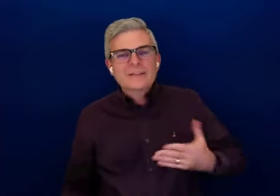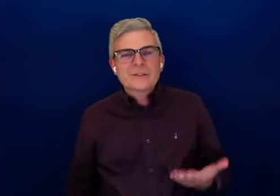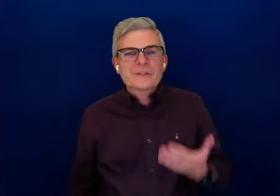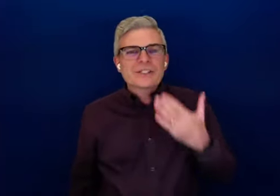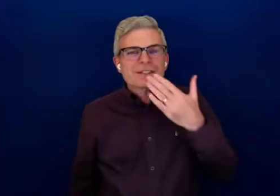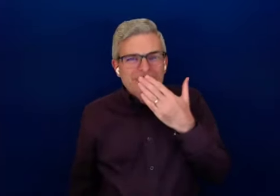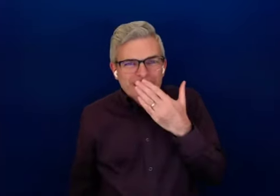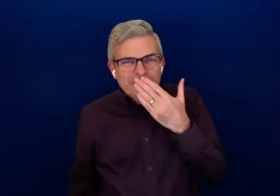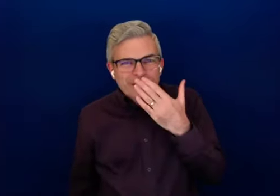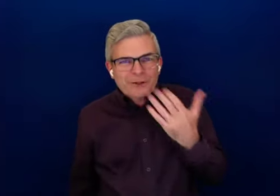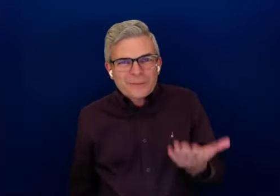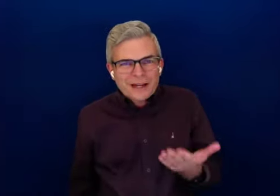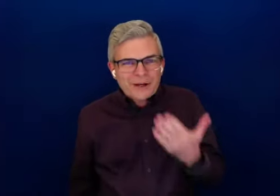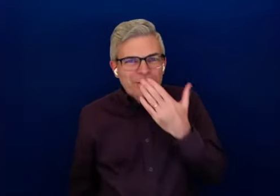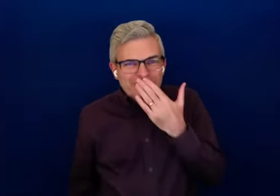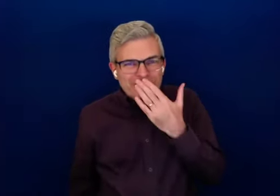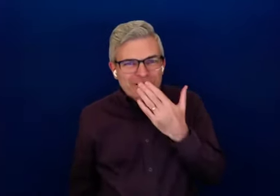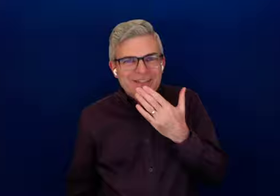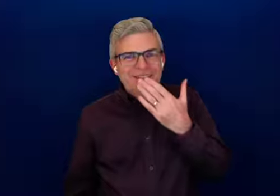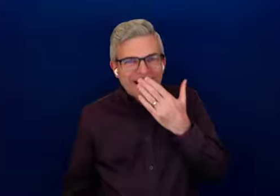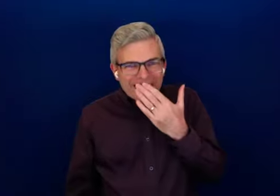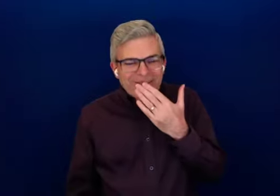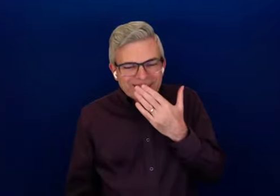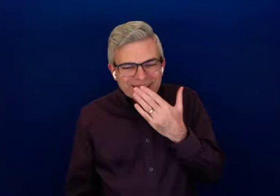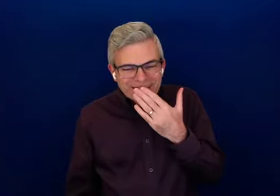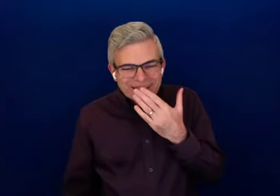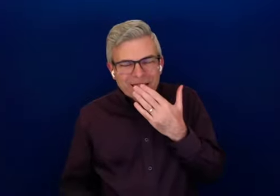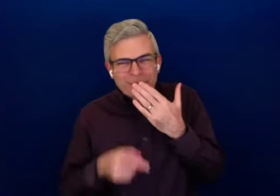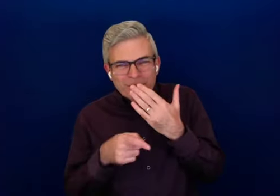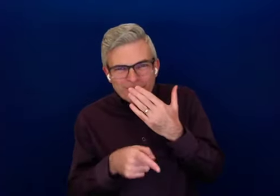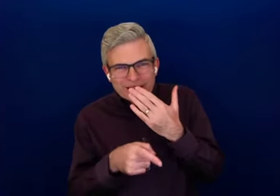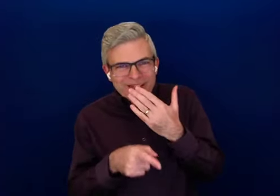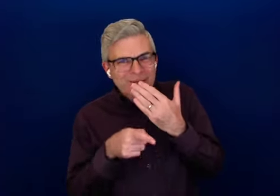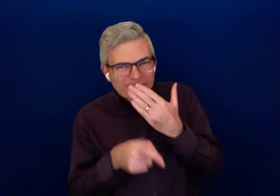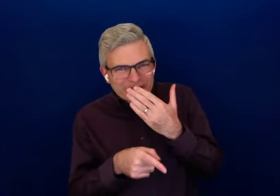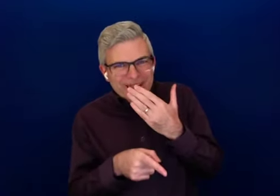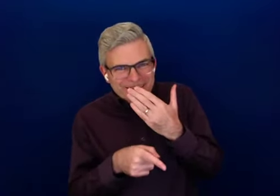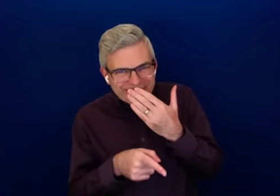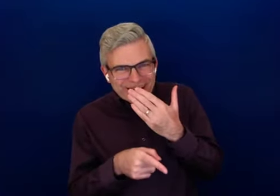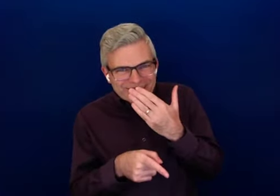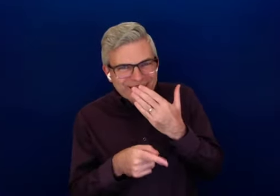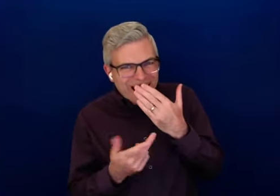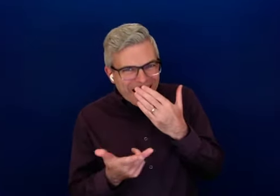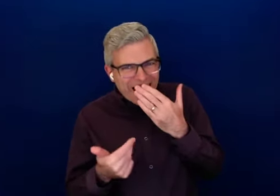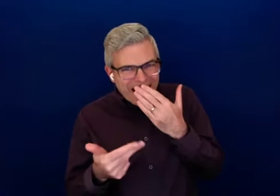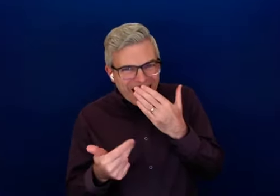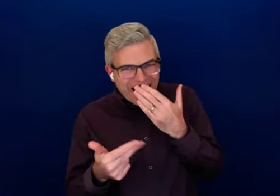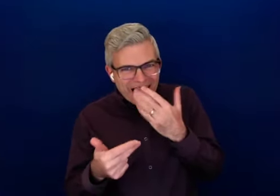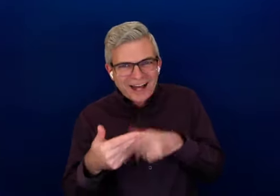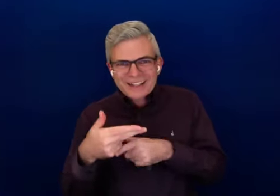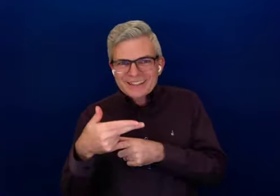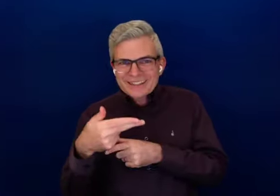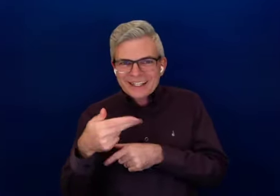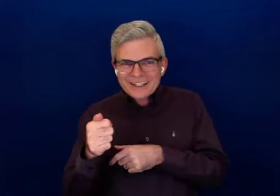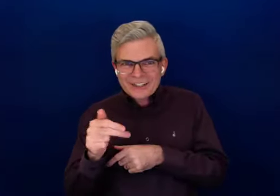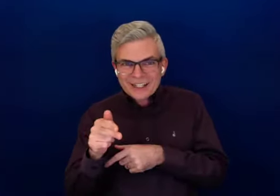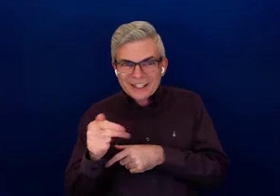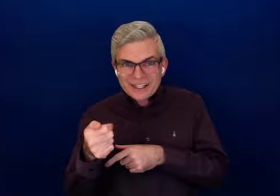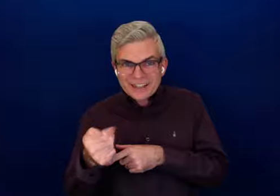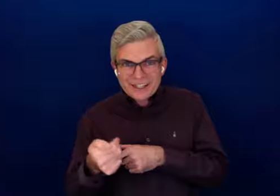So she's covering her mouth and she's laughing and pointing and laughing. Ha ha ha. CHAHA,